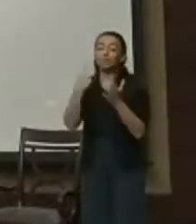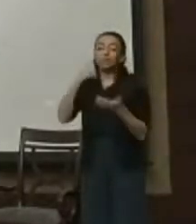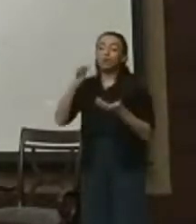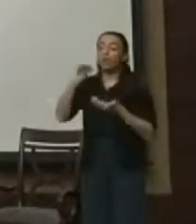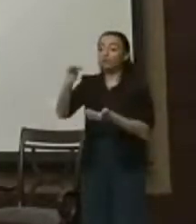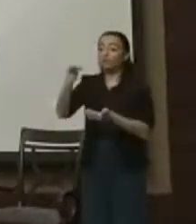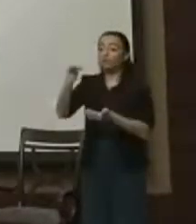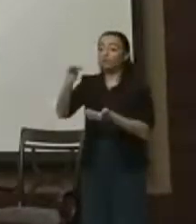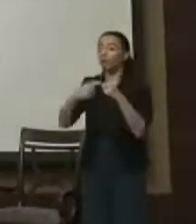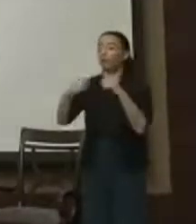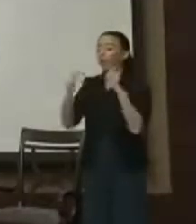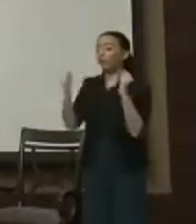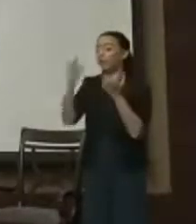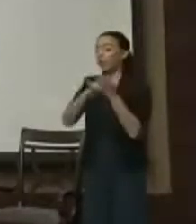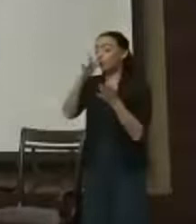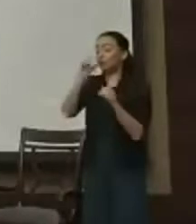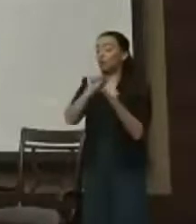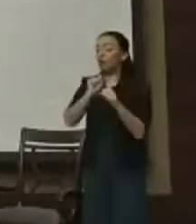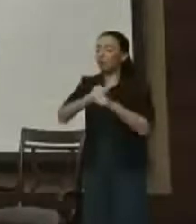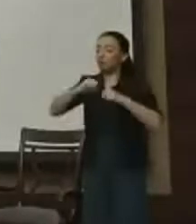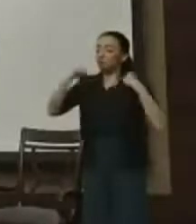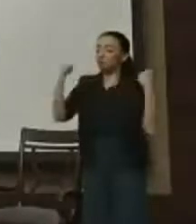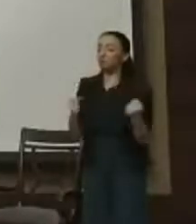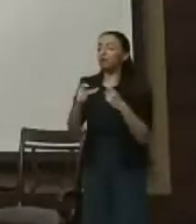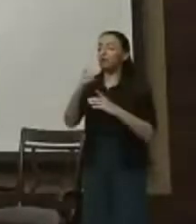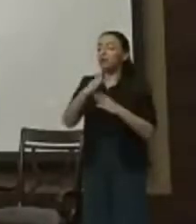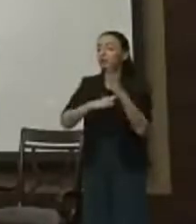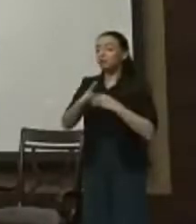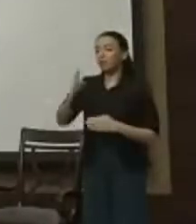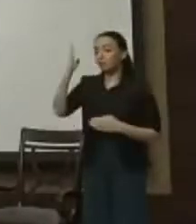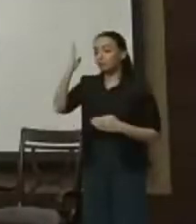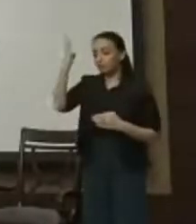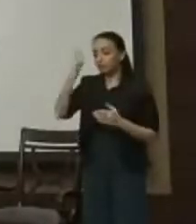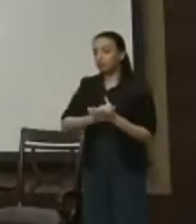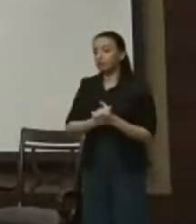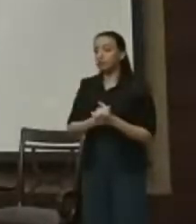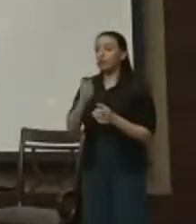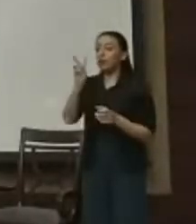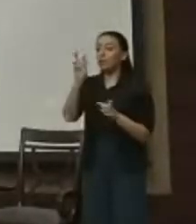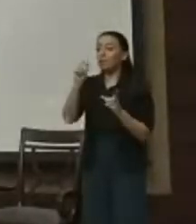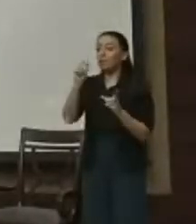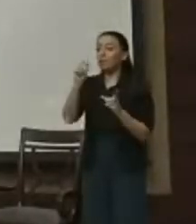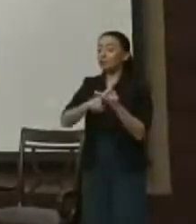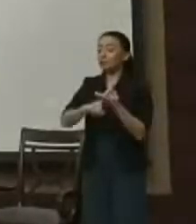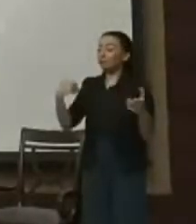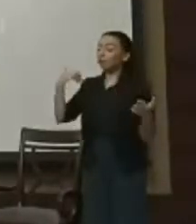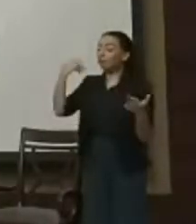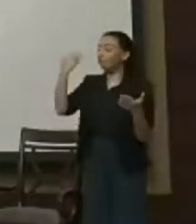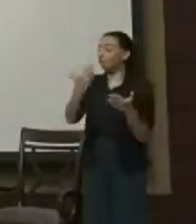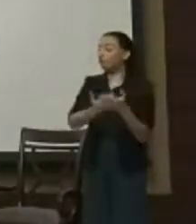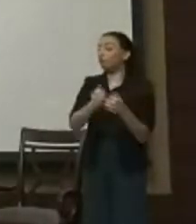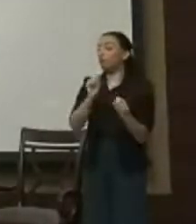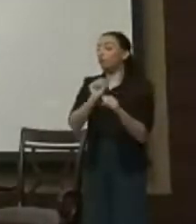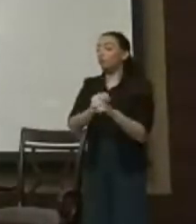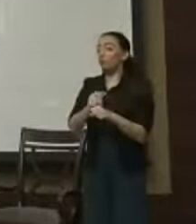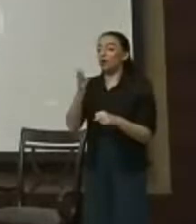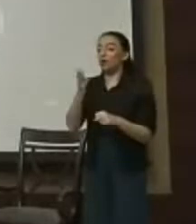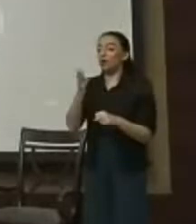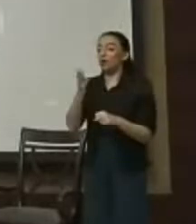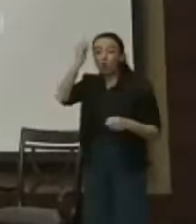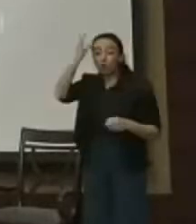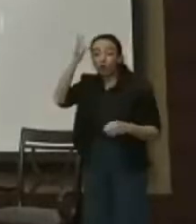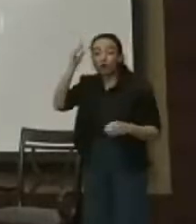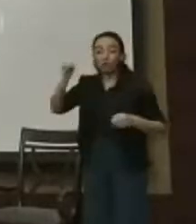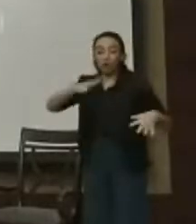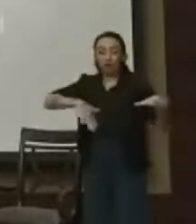in Jammu and Kashmir. He has been leading the disability movement from the last 2 decades. Javed has been organizing a number of awareness